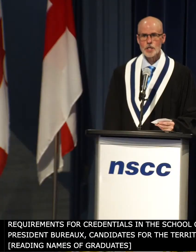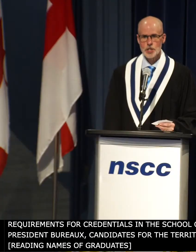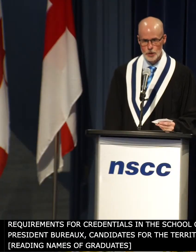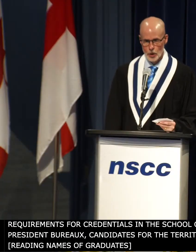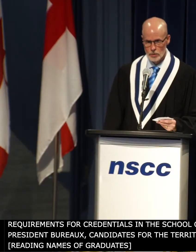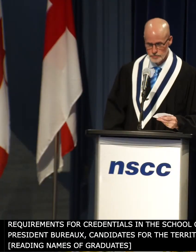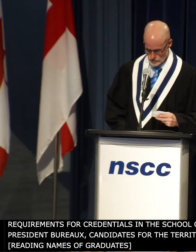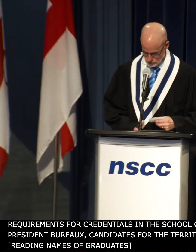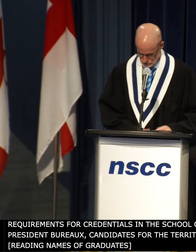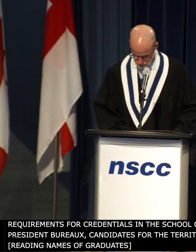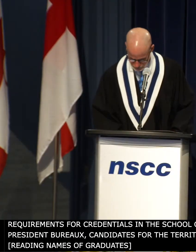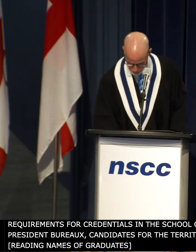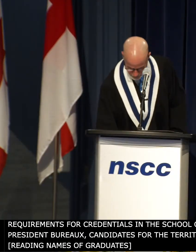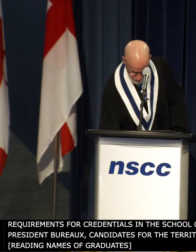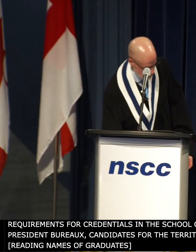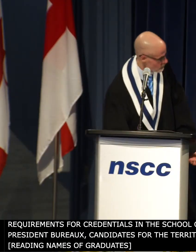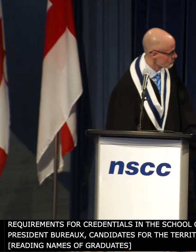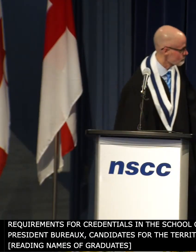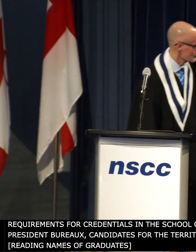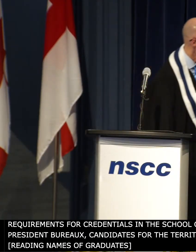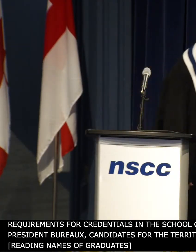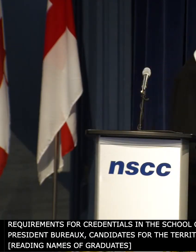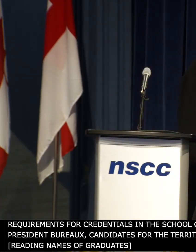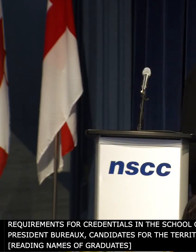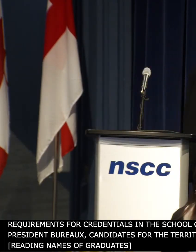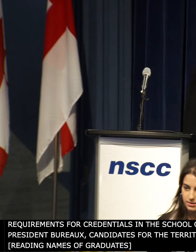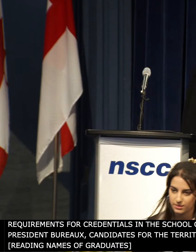Sydney DeJarno.